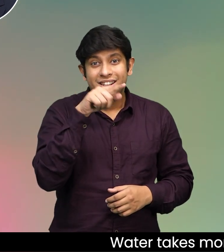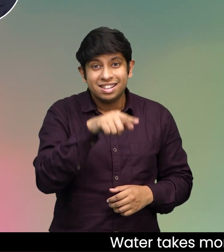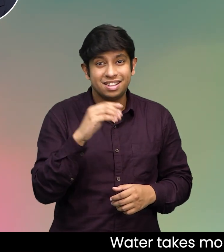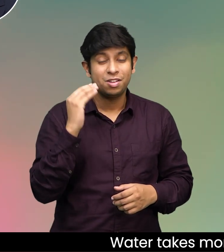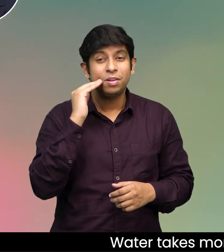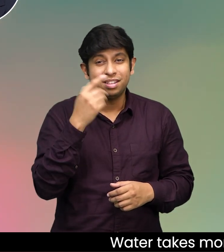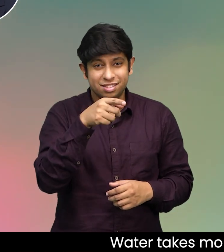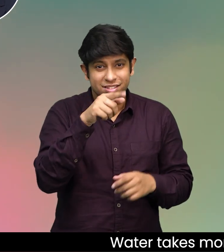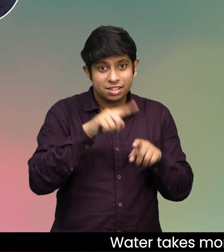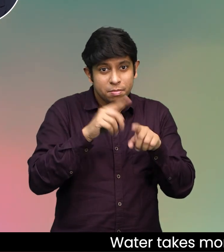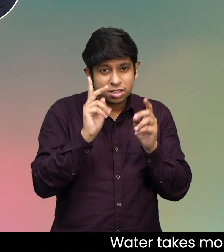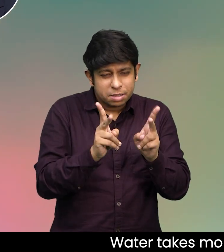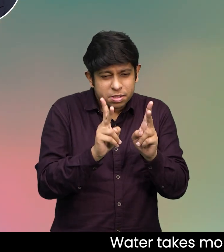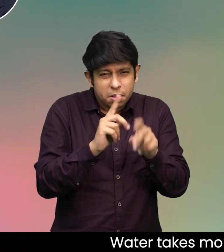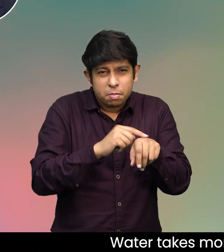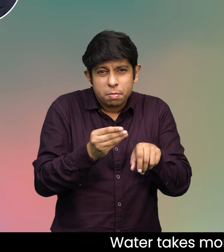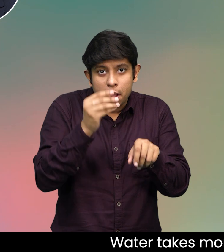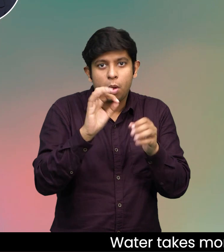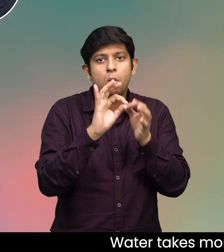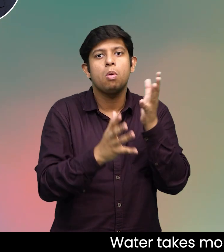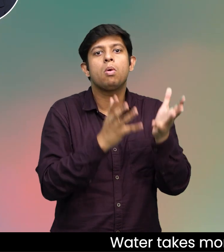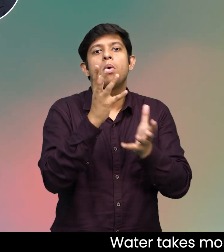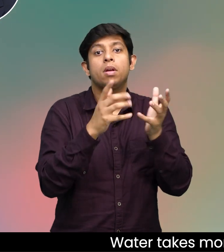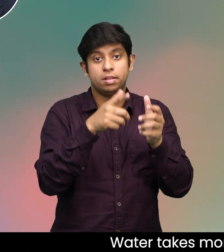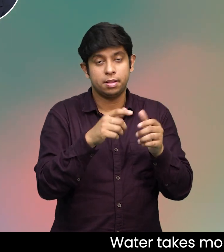Water takes more time to heat.